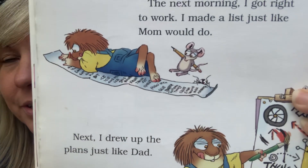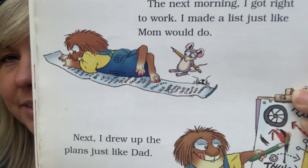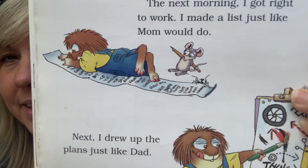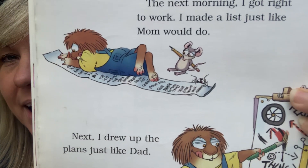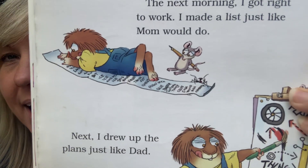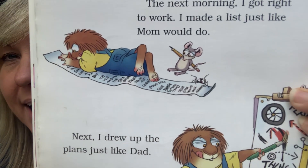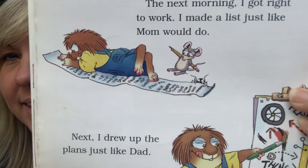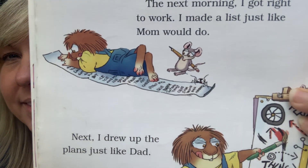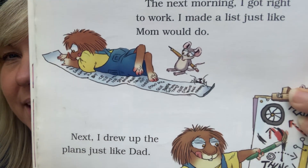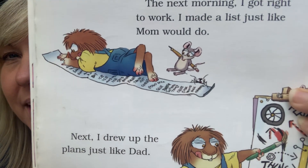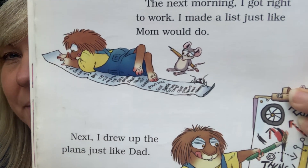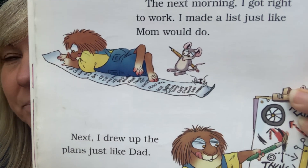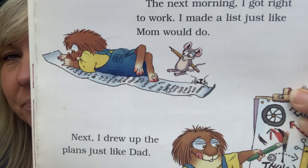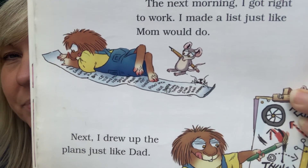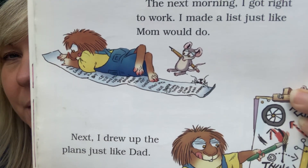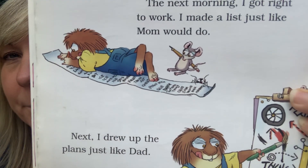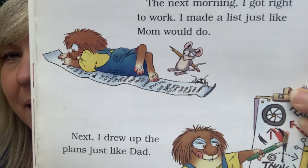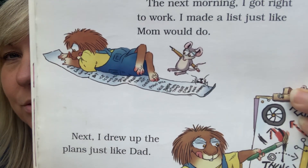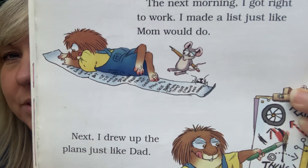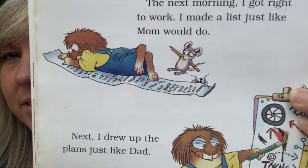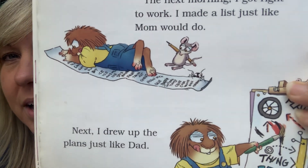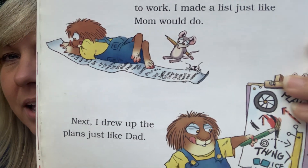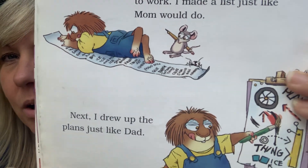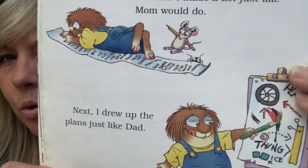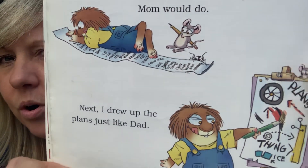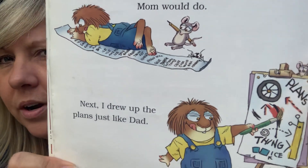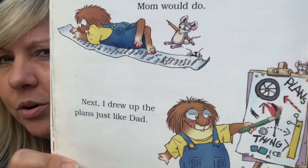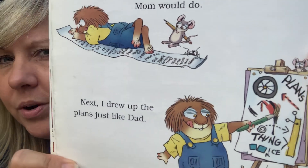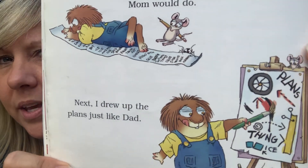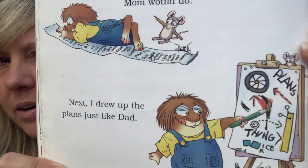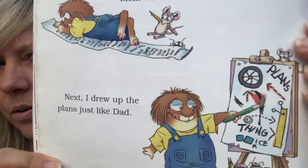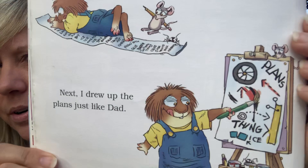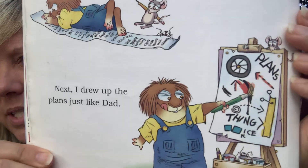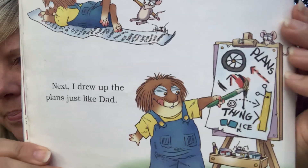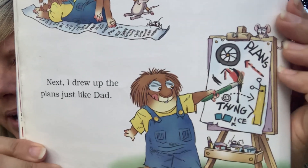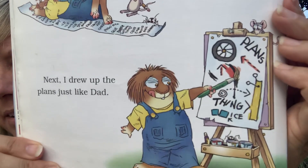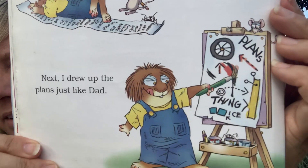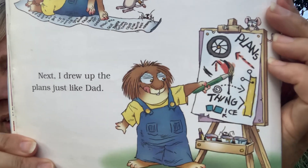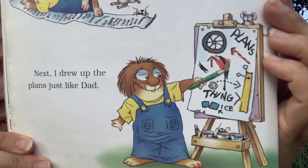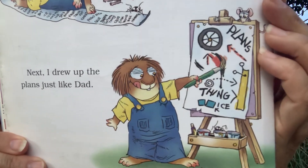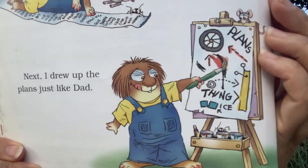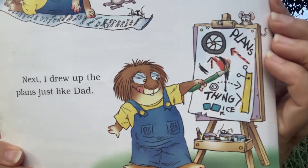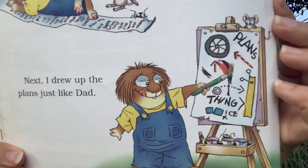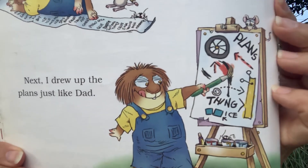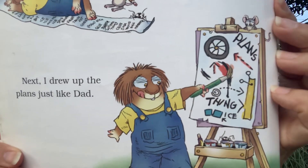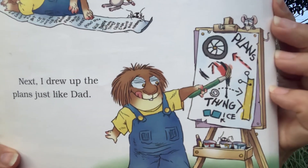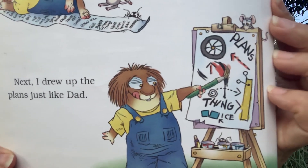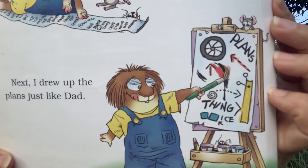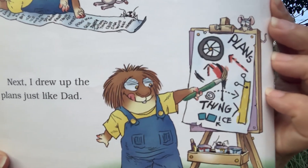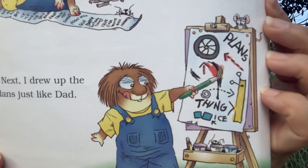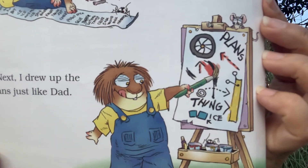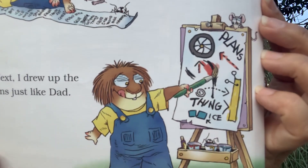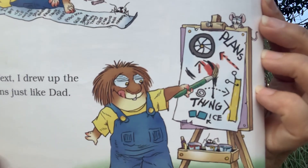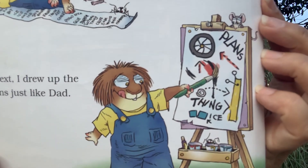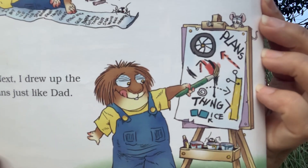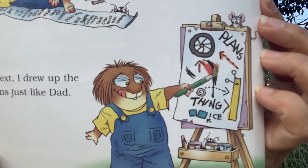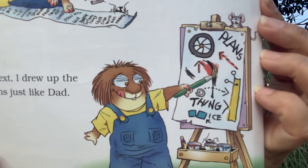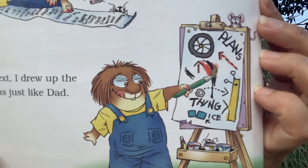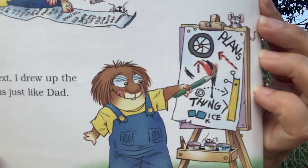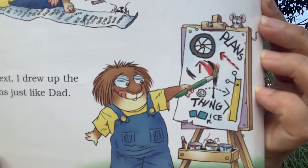books, has a mouse or a cricket or a spider in his pictures. We gave